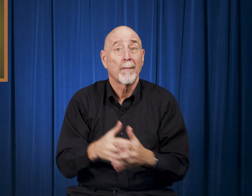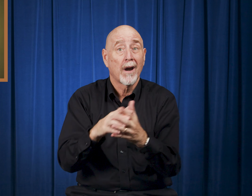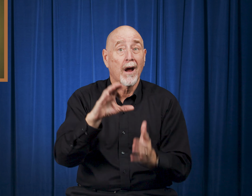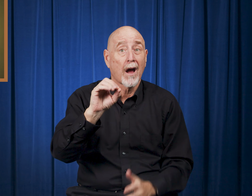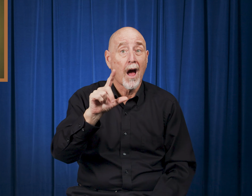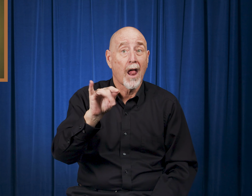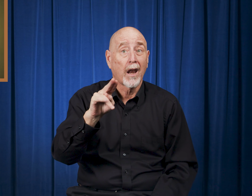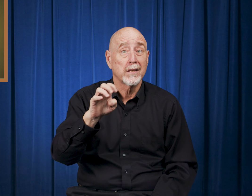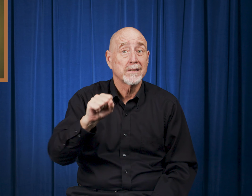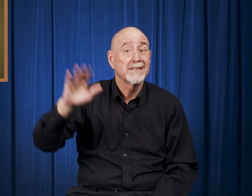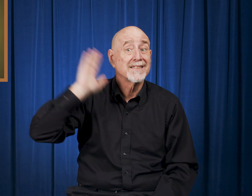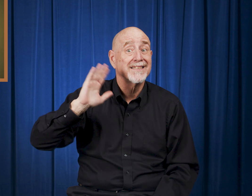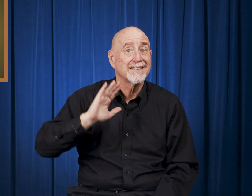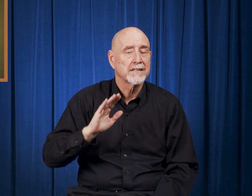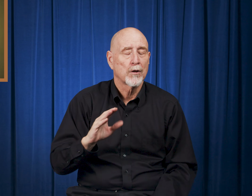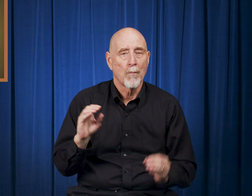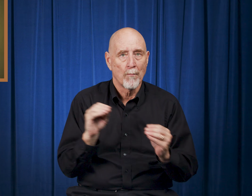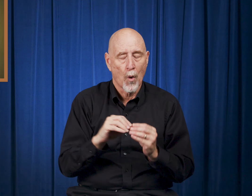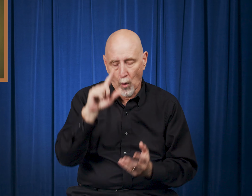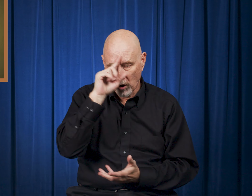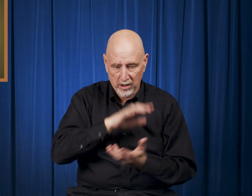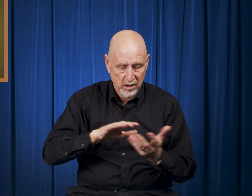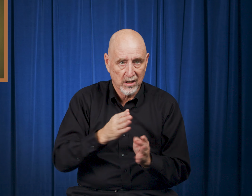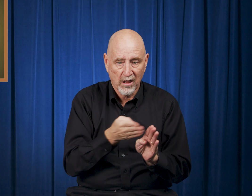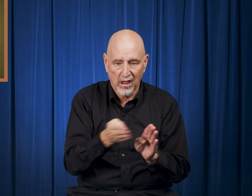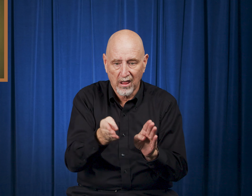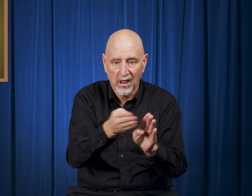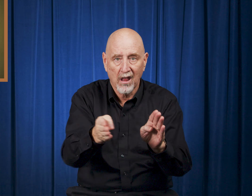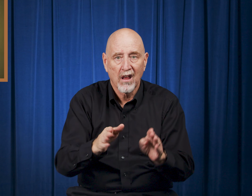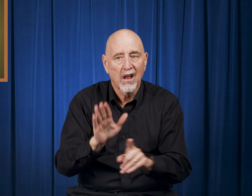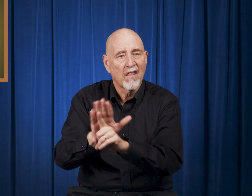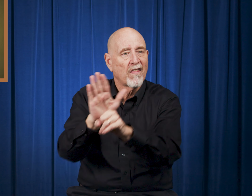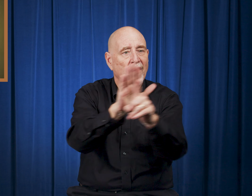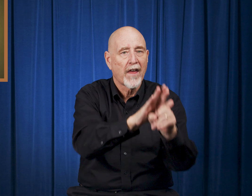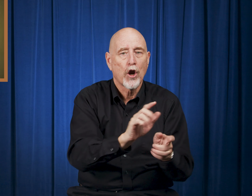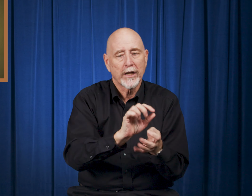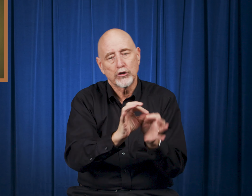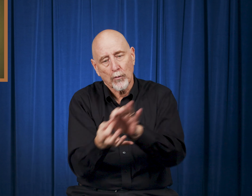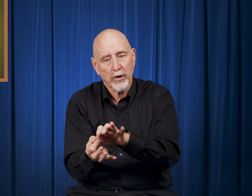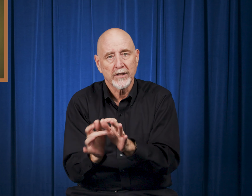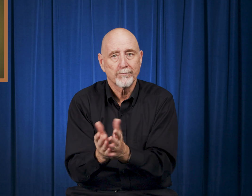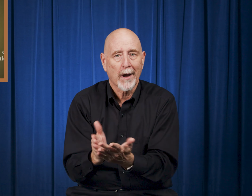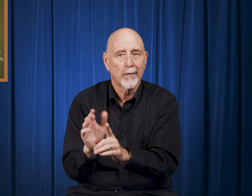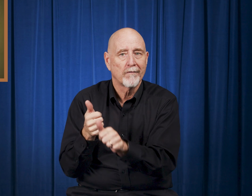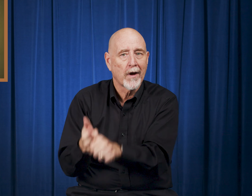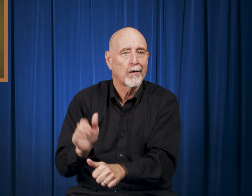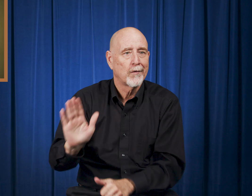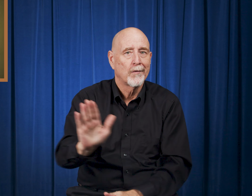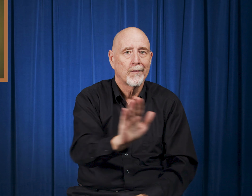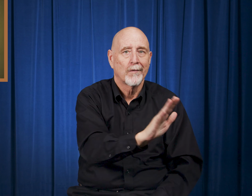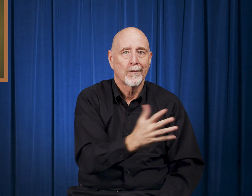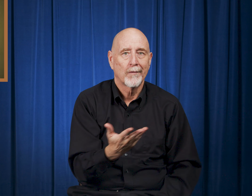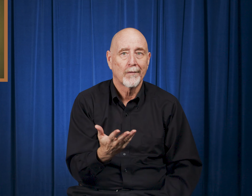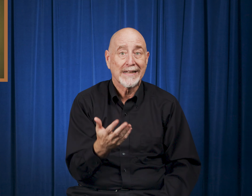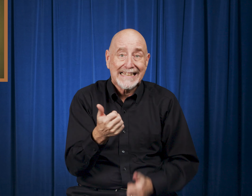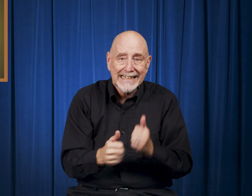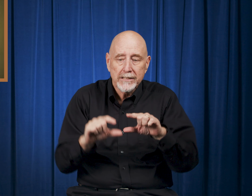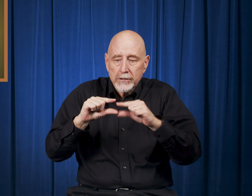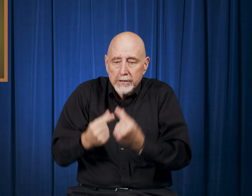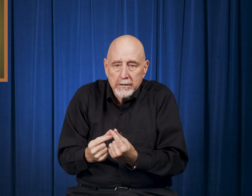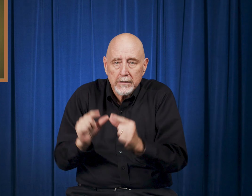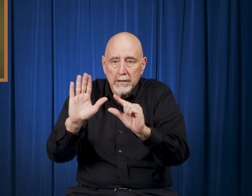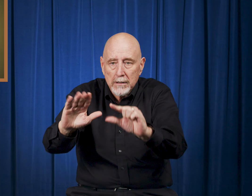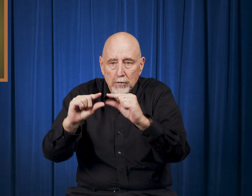colonies, more division emerged as they attempted to follow their own interpretation of Scripture. So each developed its